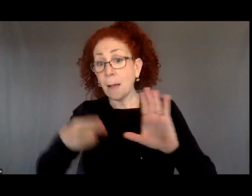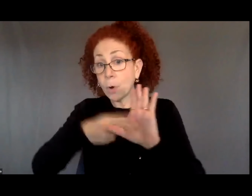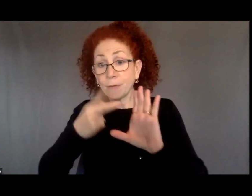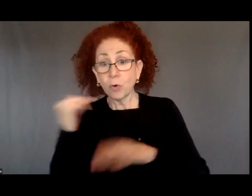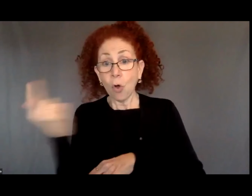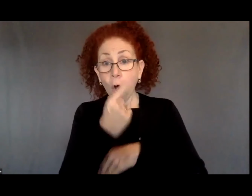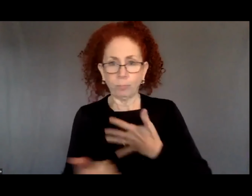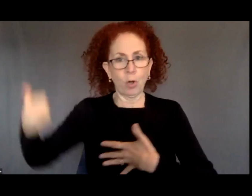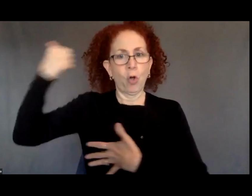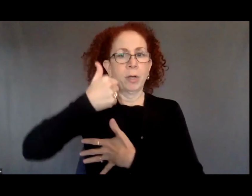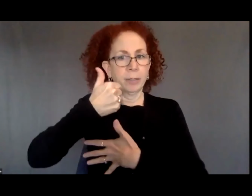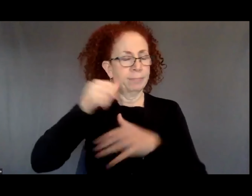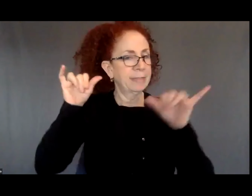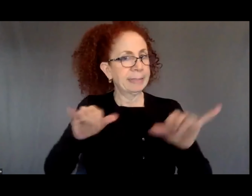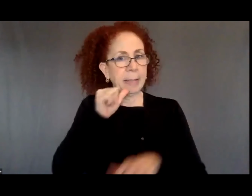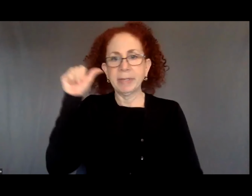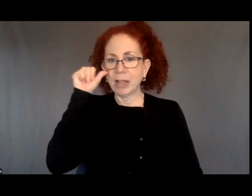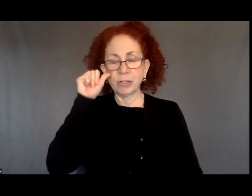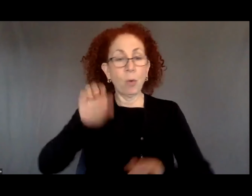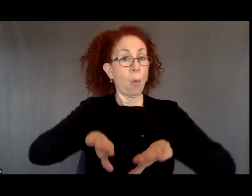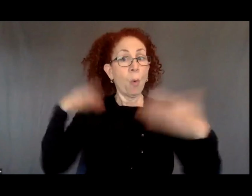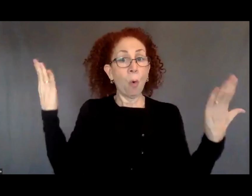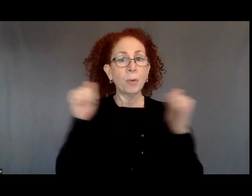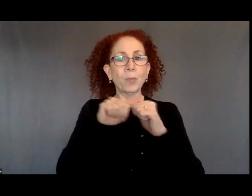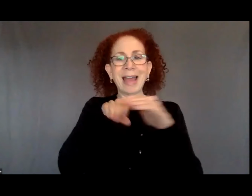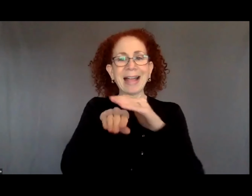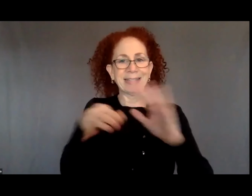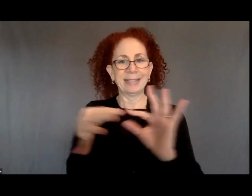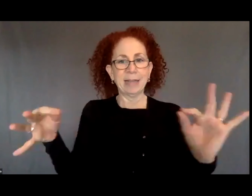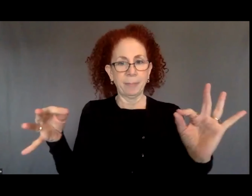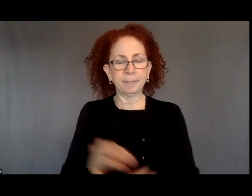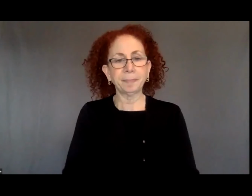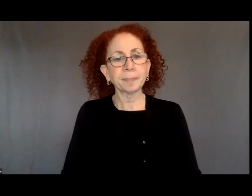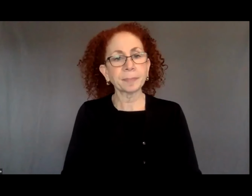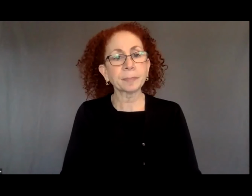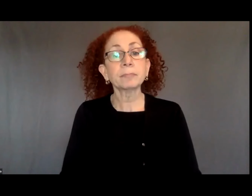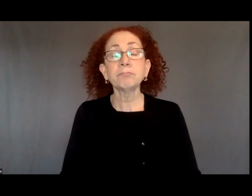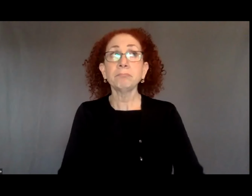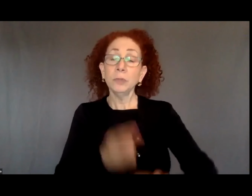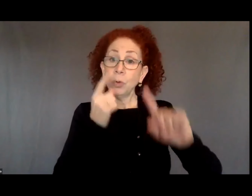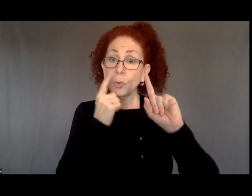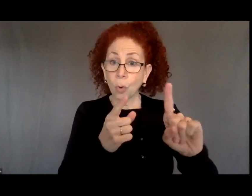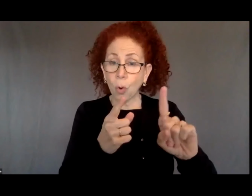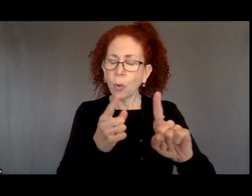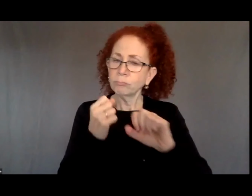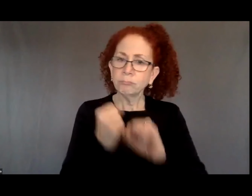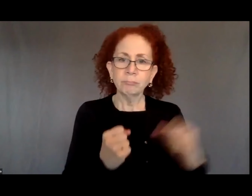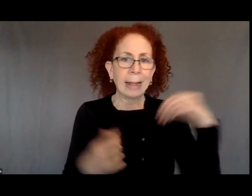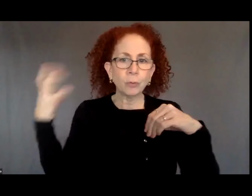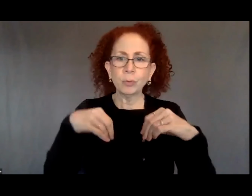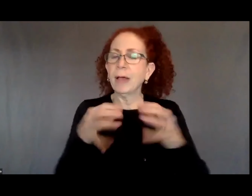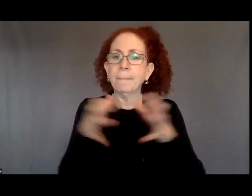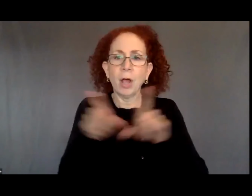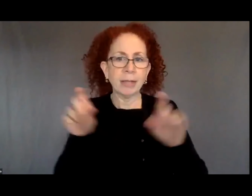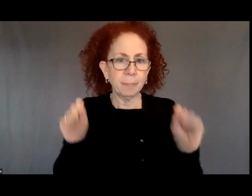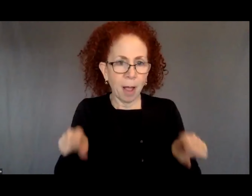So like yesterday, we are going to start with our access statement. We strive to be as inclusive as possible. And to that